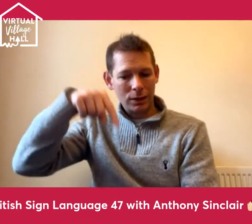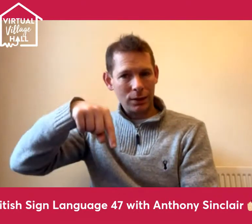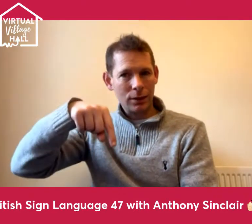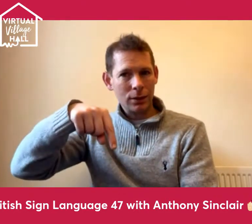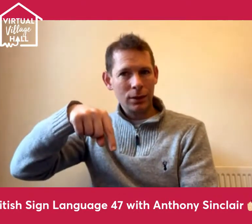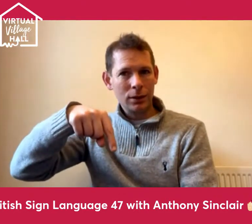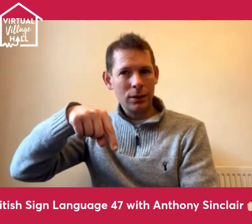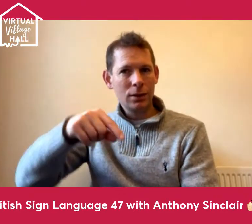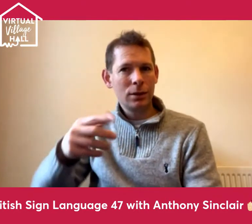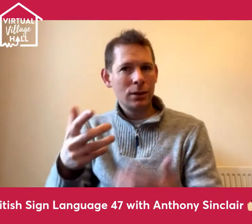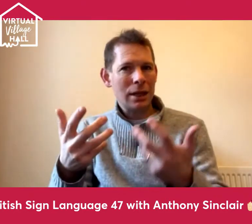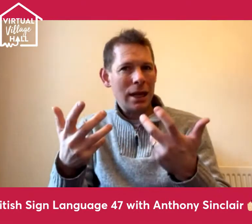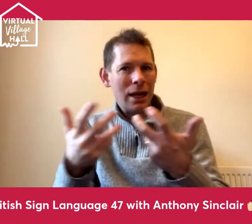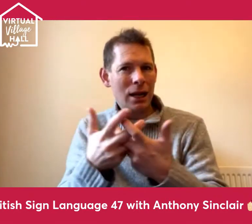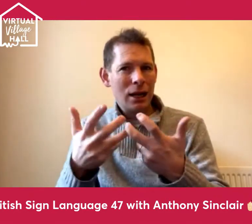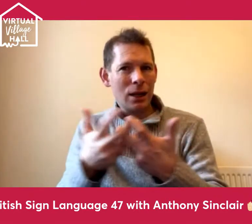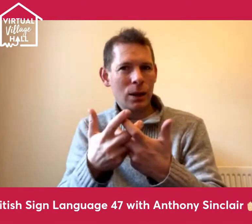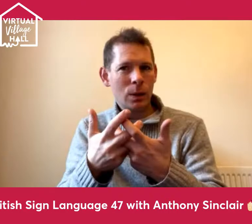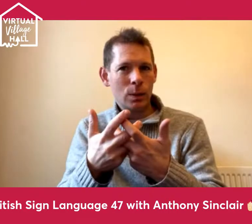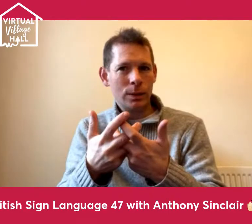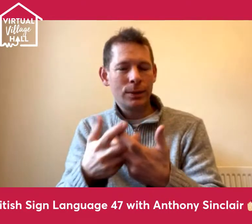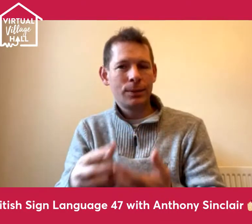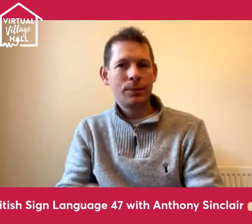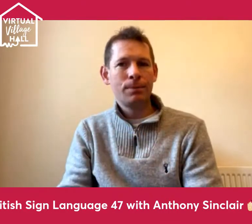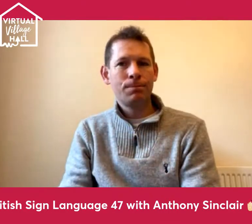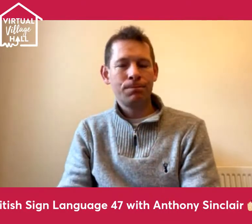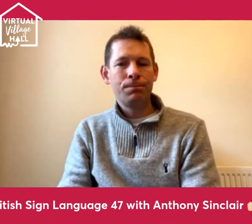You get to here. How?